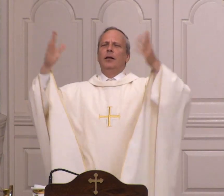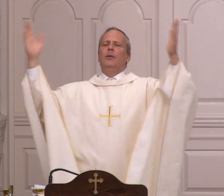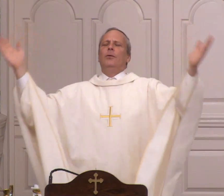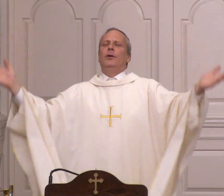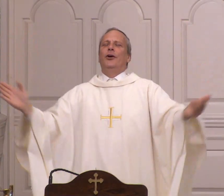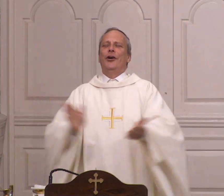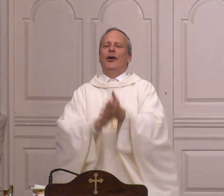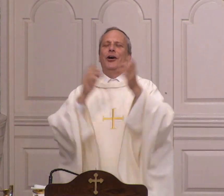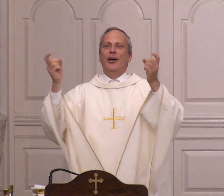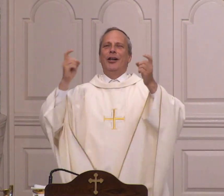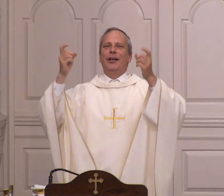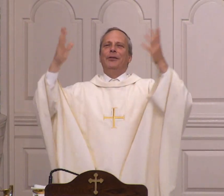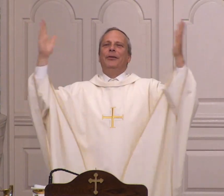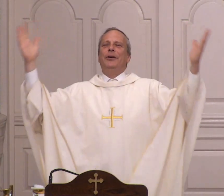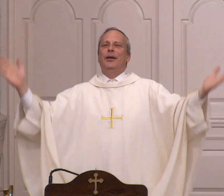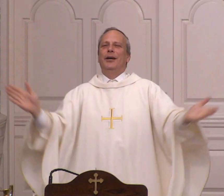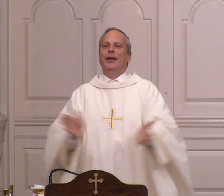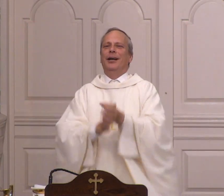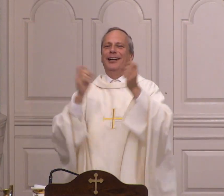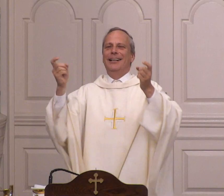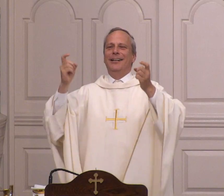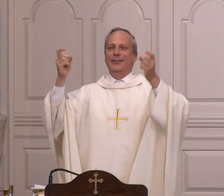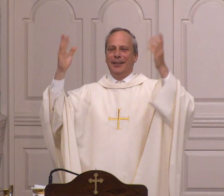Alleluia, alleluia, alleluia.